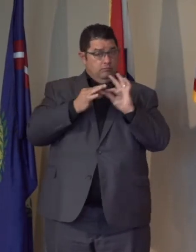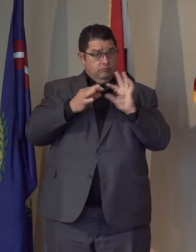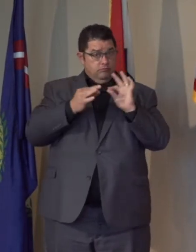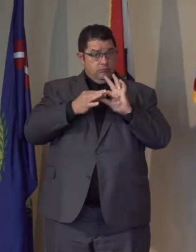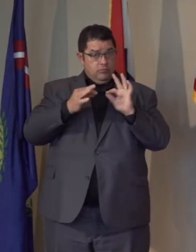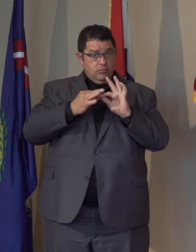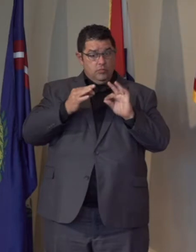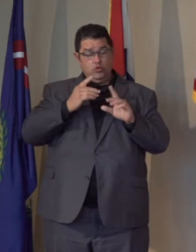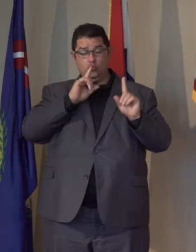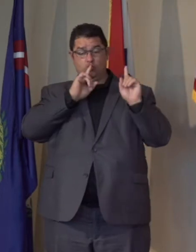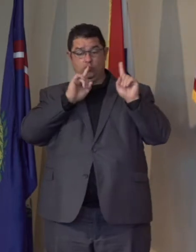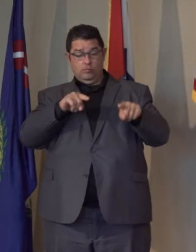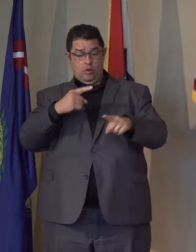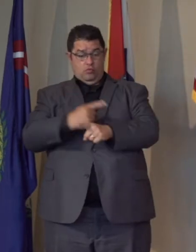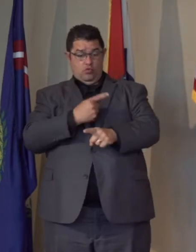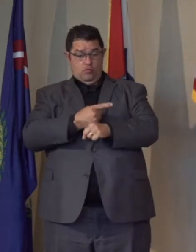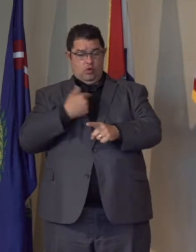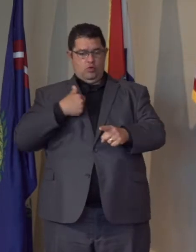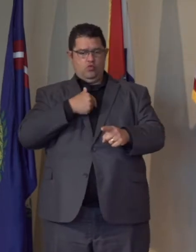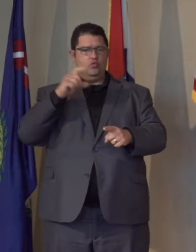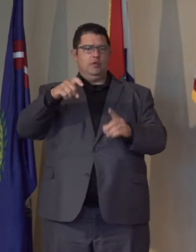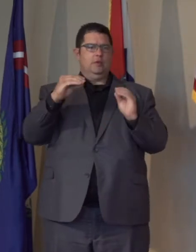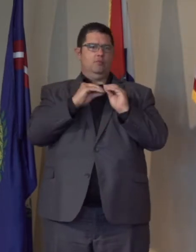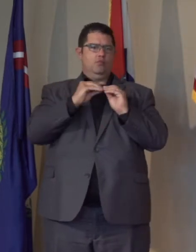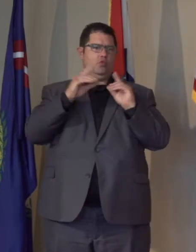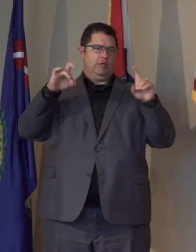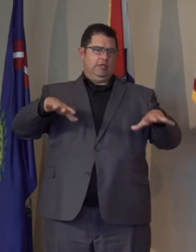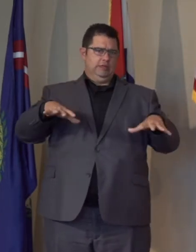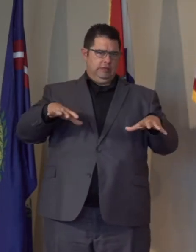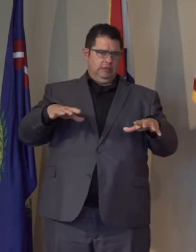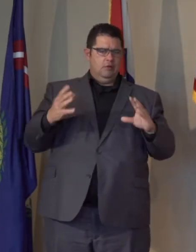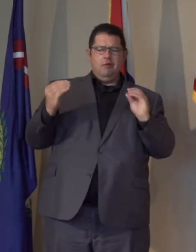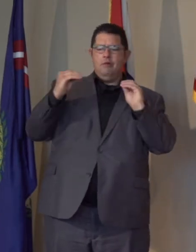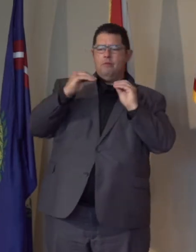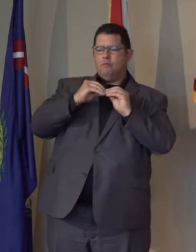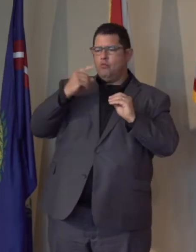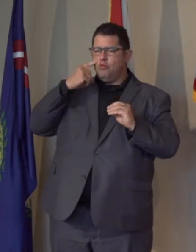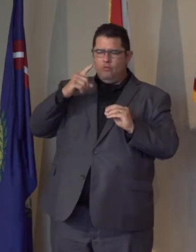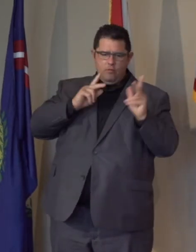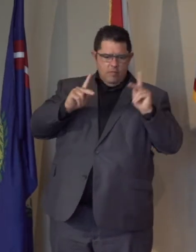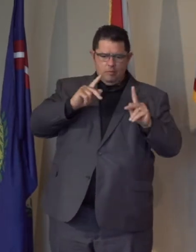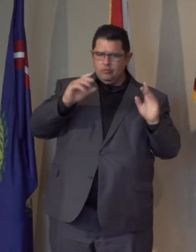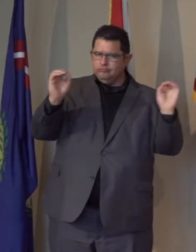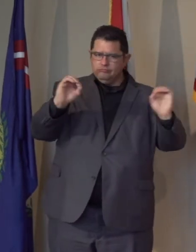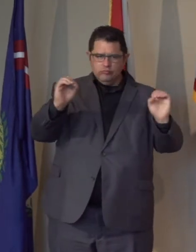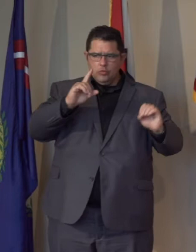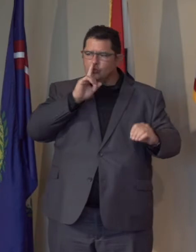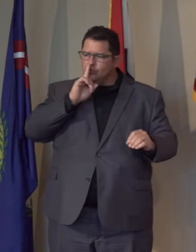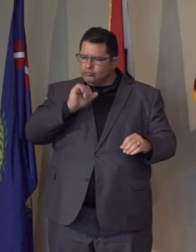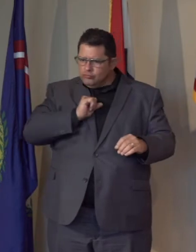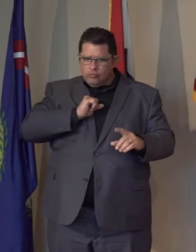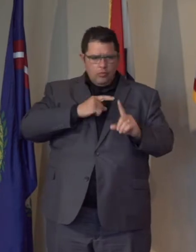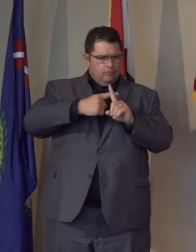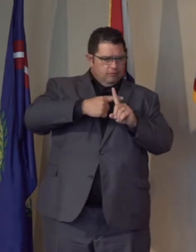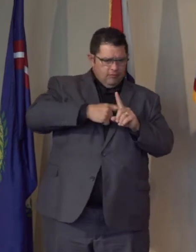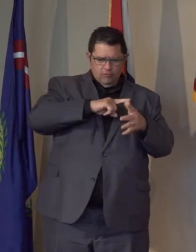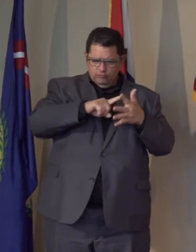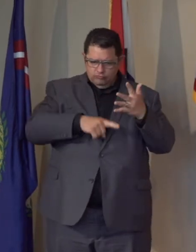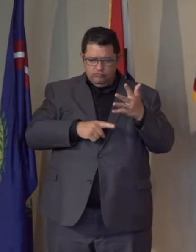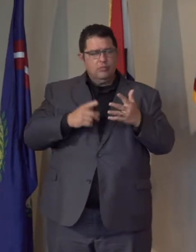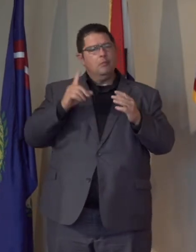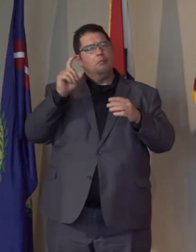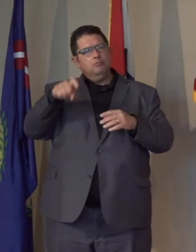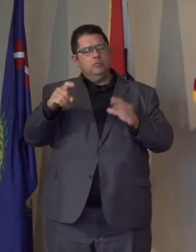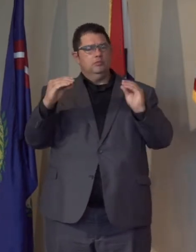appropriately in our county, we need more testing even for people who aren't symptomatic, and it just has to be more accessible